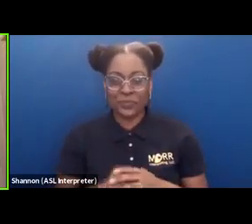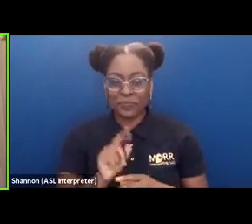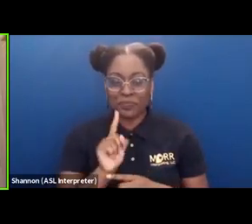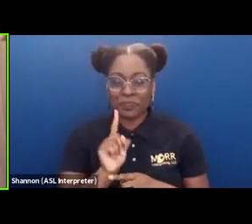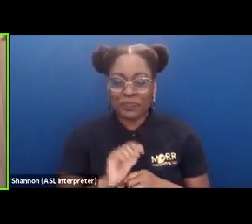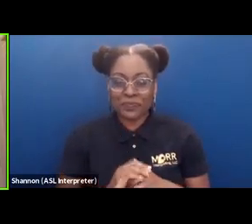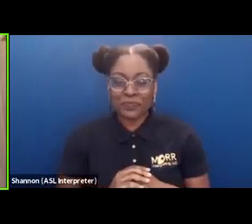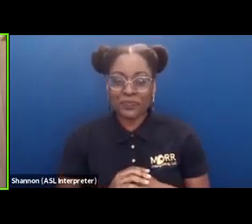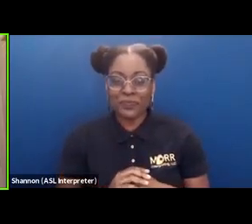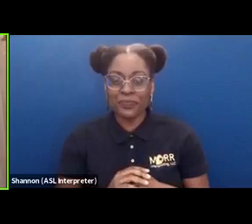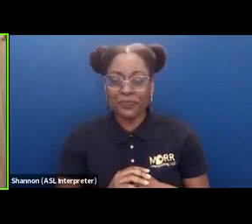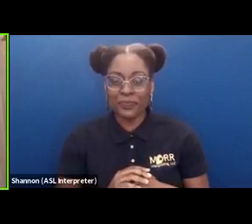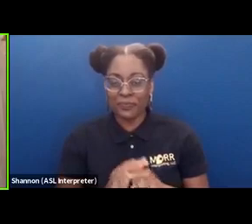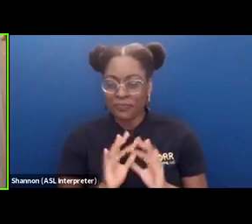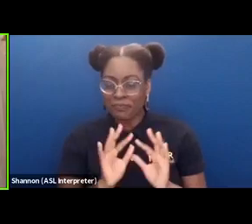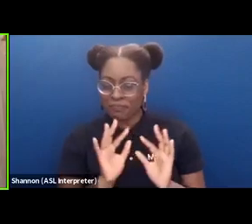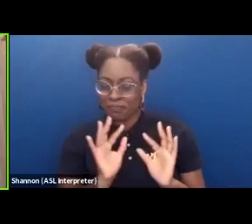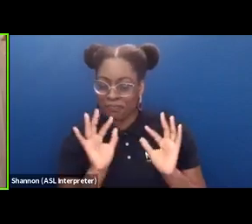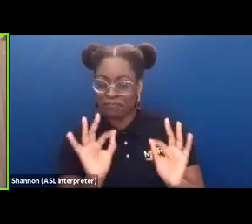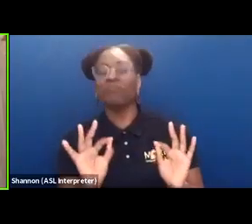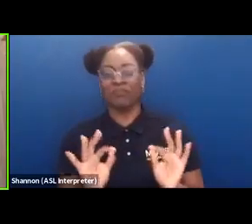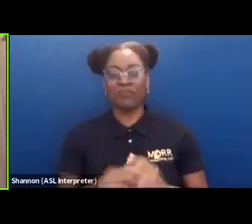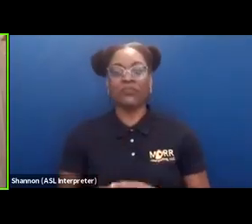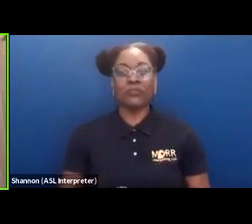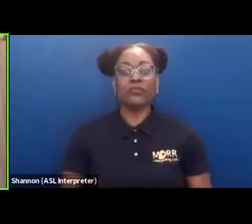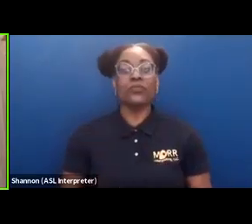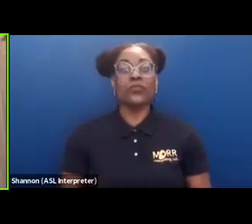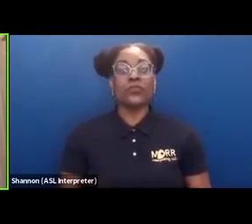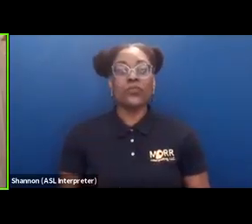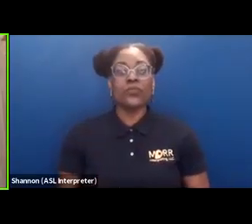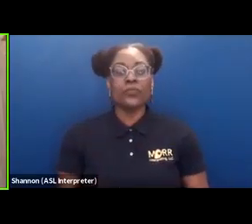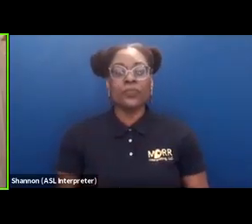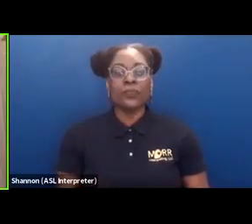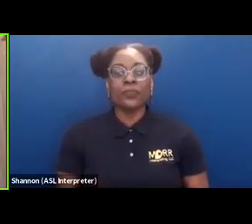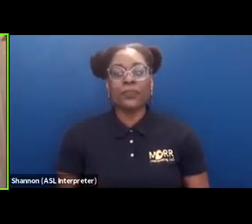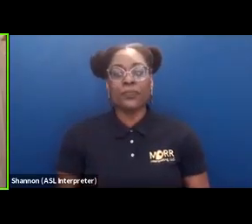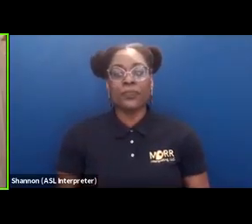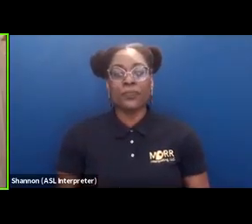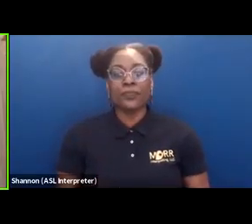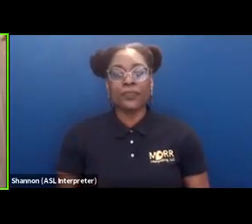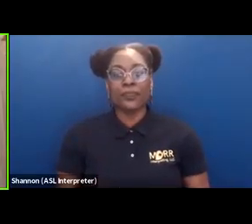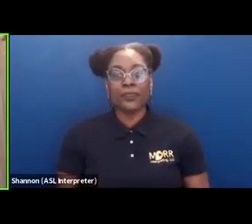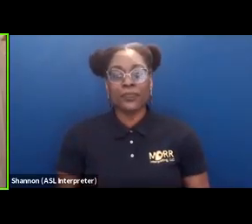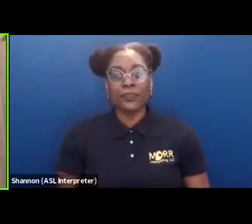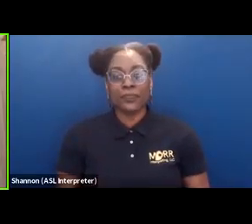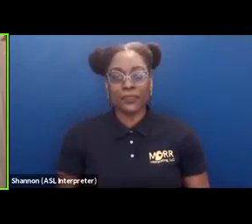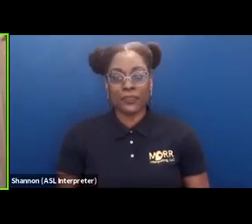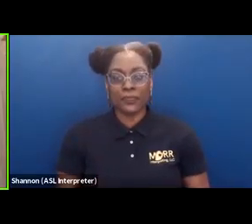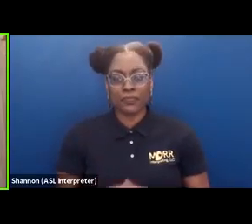Great. So in that same vein, there